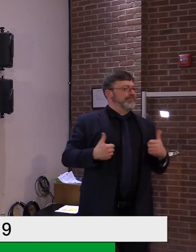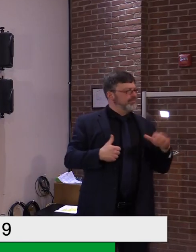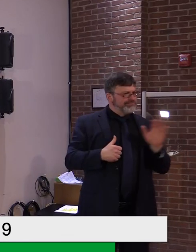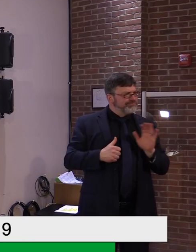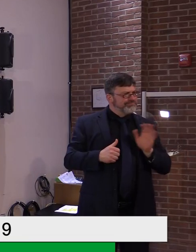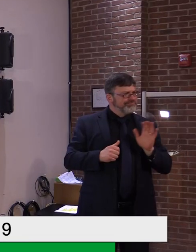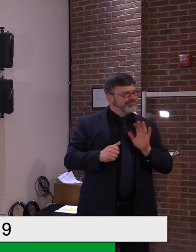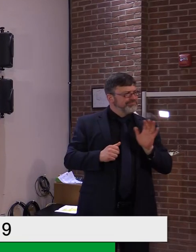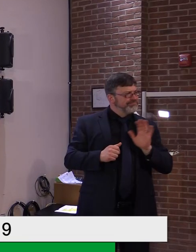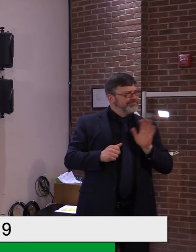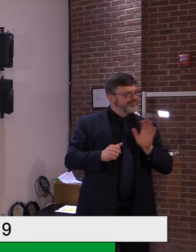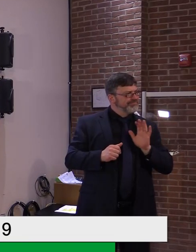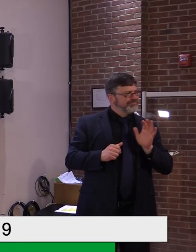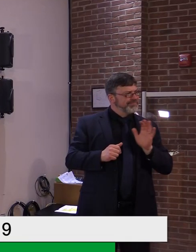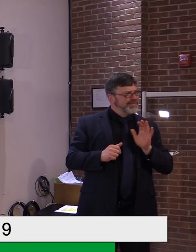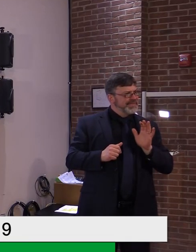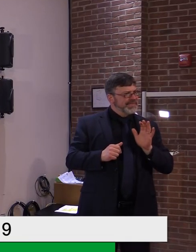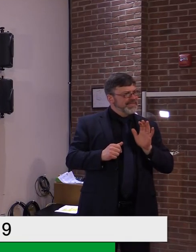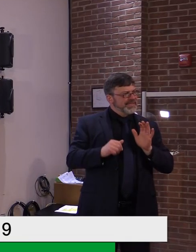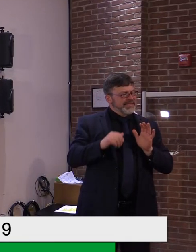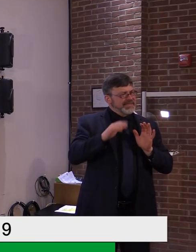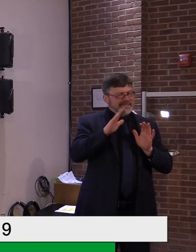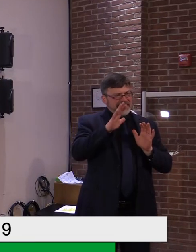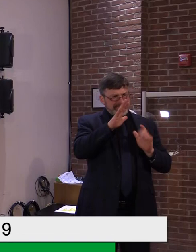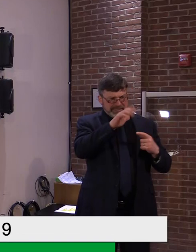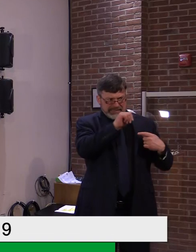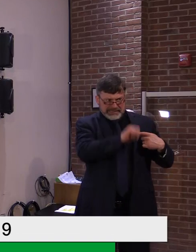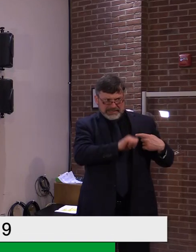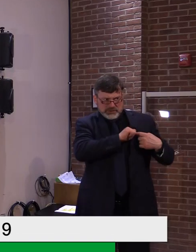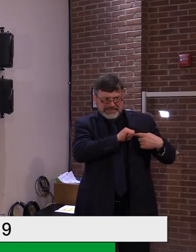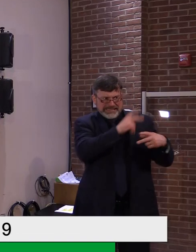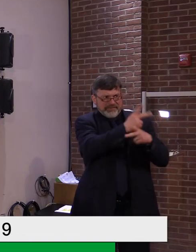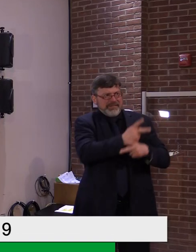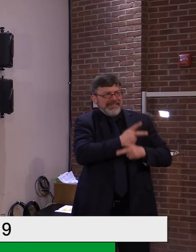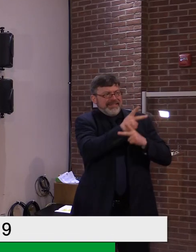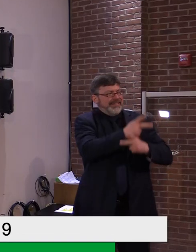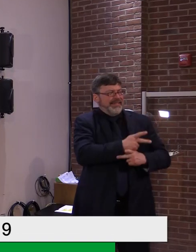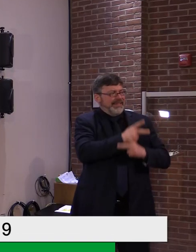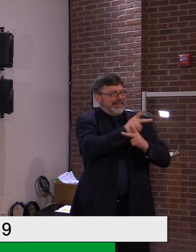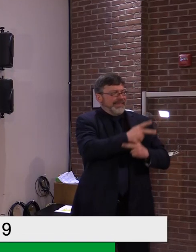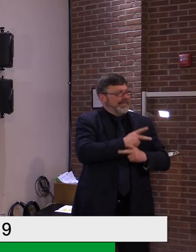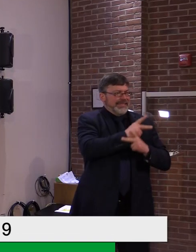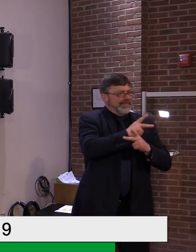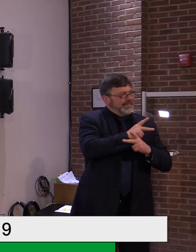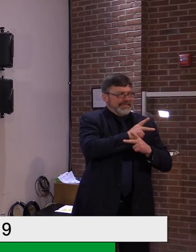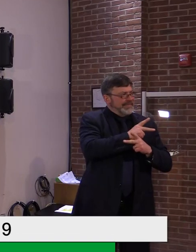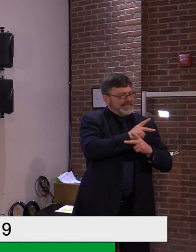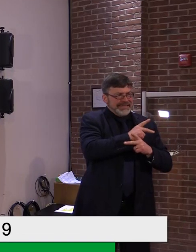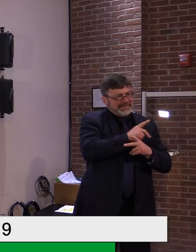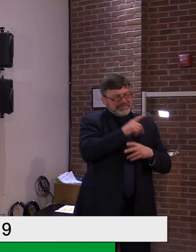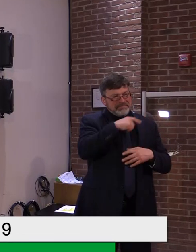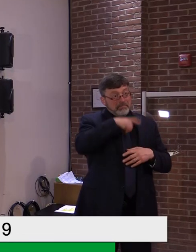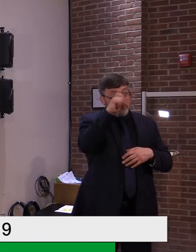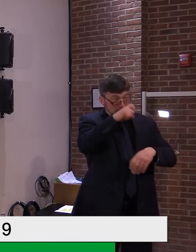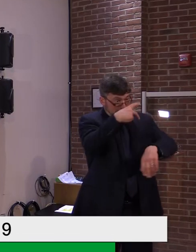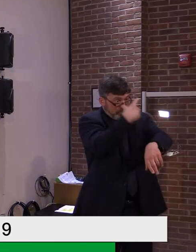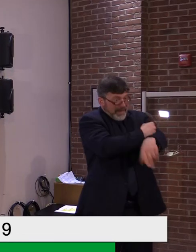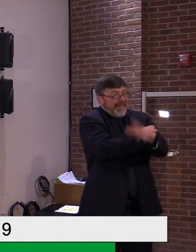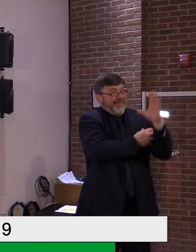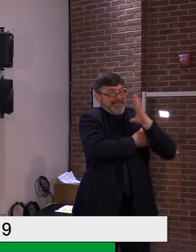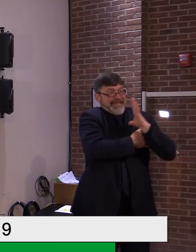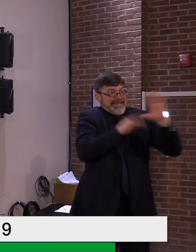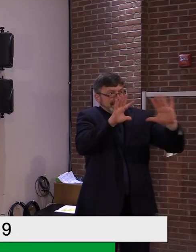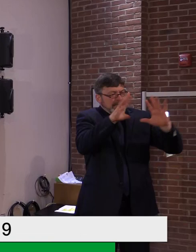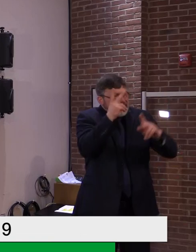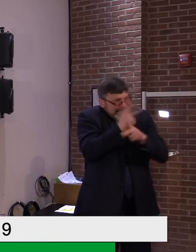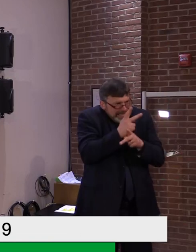of an attitude of the, you know, thinking that you don't need to be on guard as much as causing cases to increase in parts of the region. So, you know, I don't think there's any